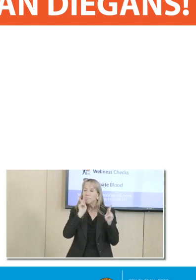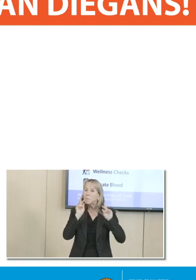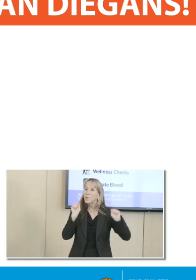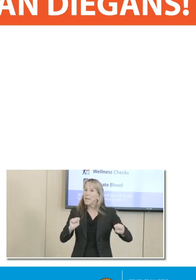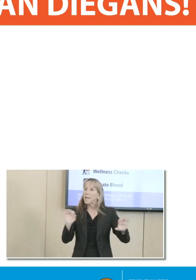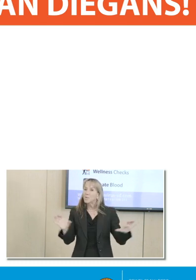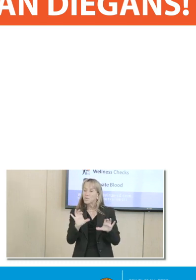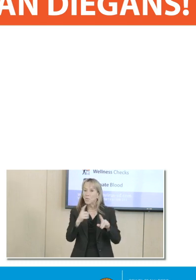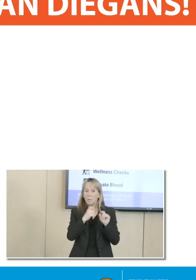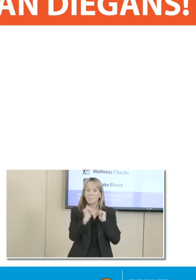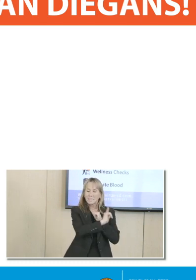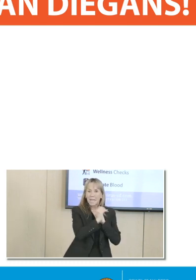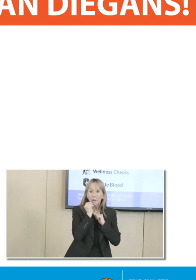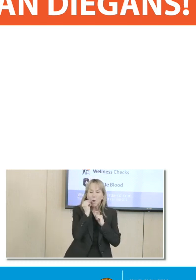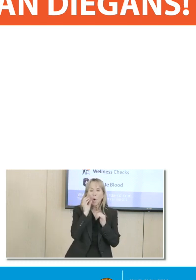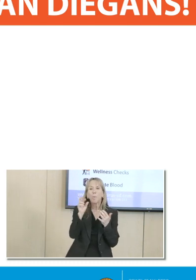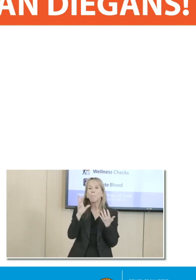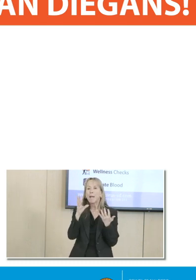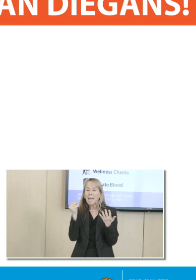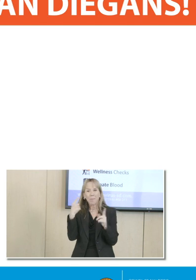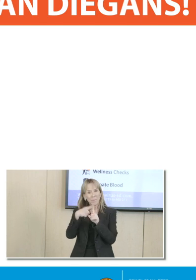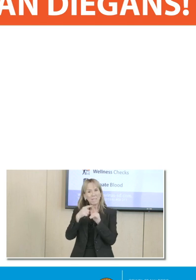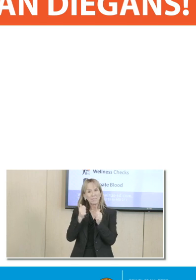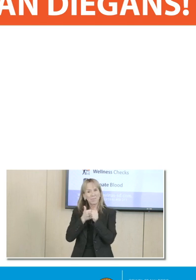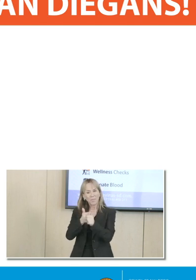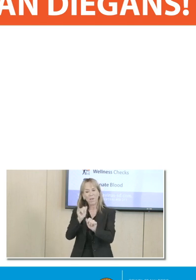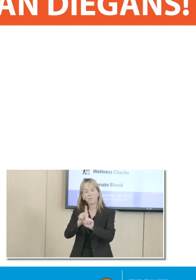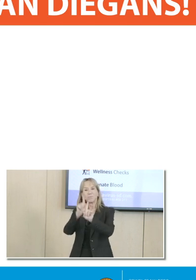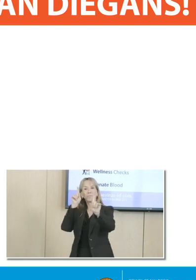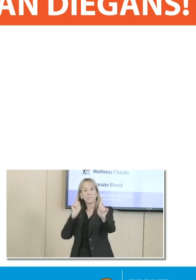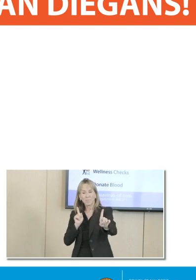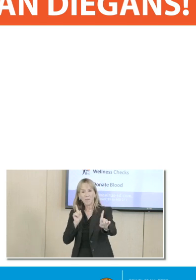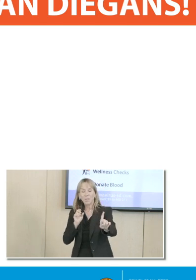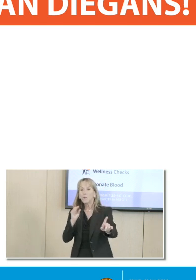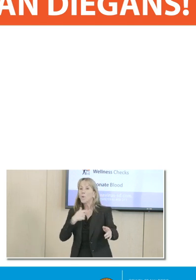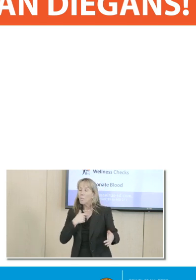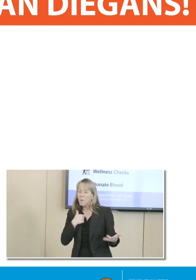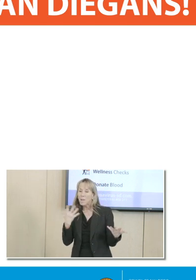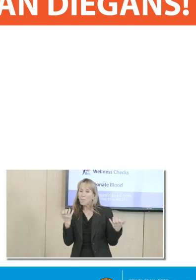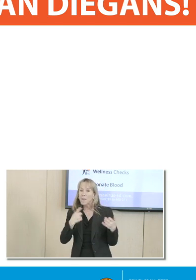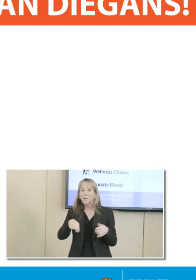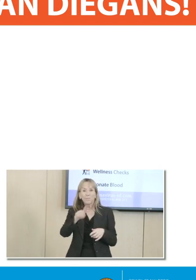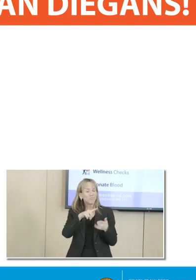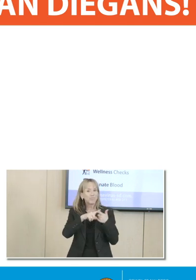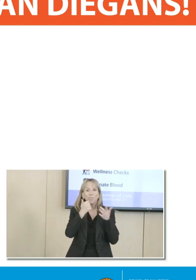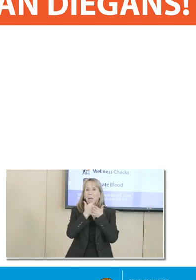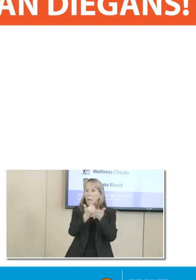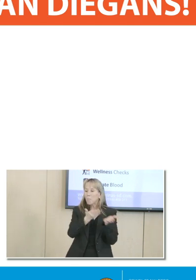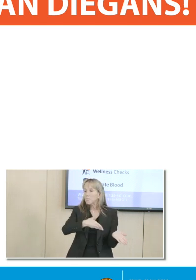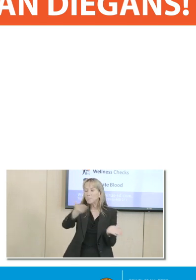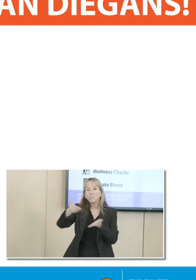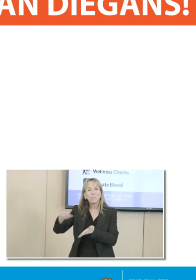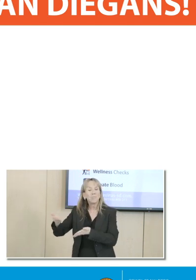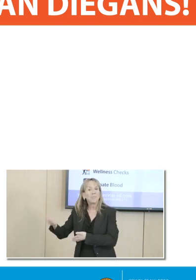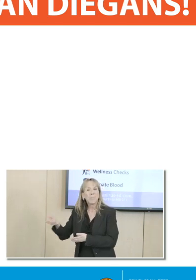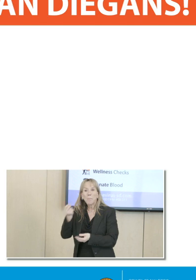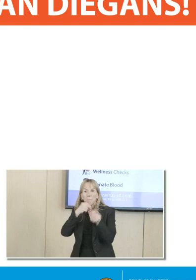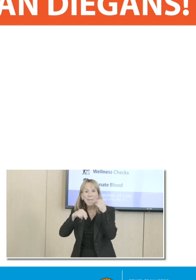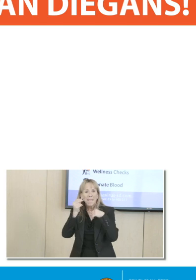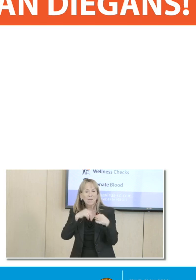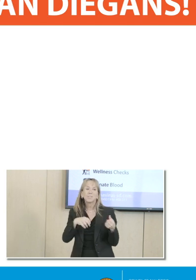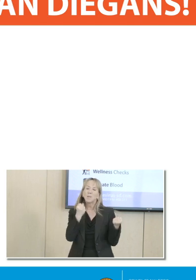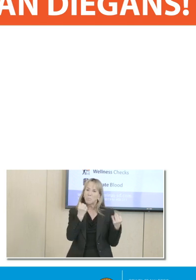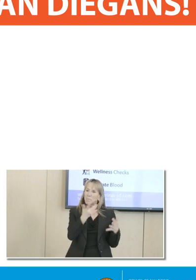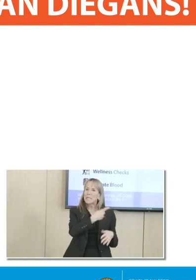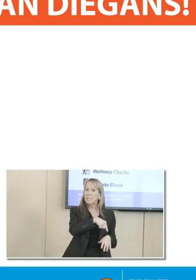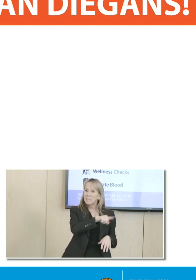at least maintaining the appropriate social distancing. We would encourage people to deliver meals. There's a lot of vulnerable seniors at